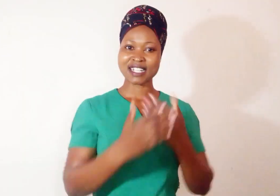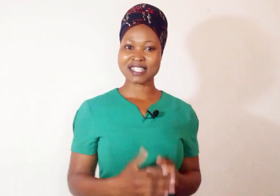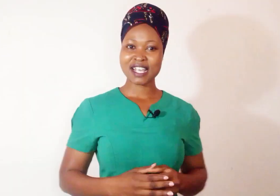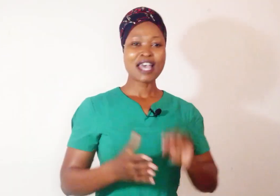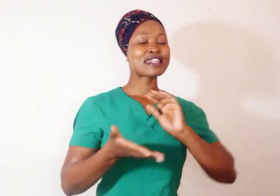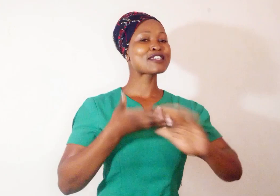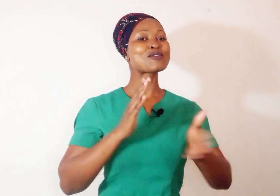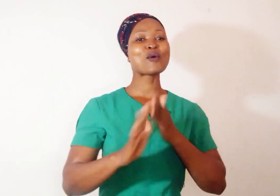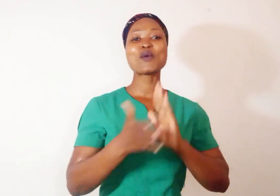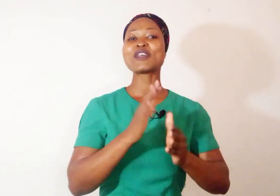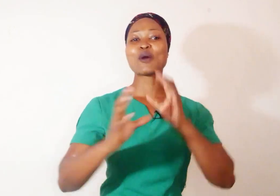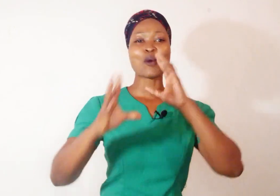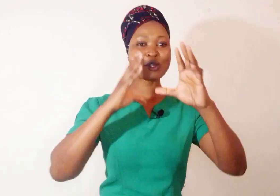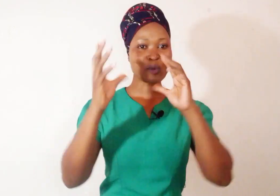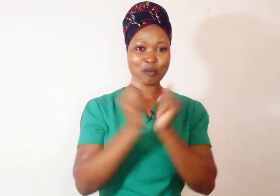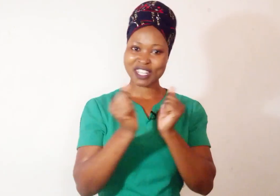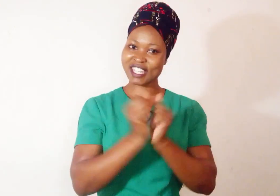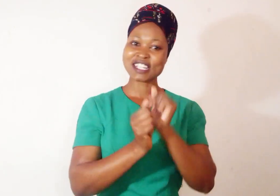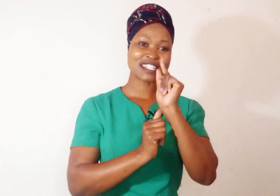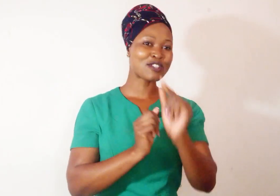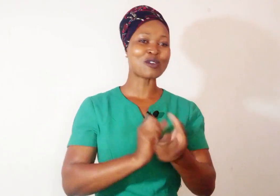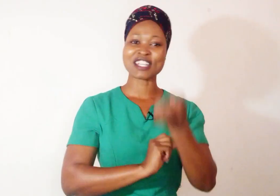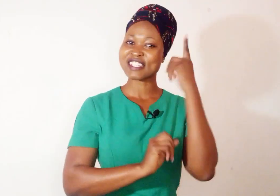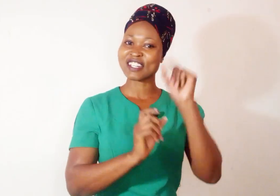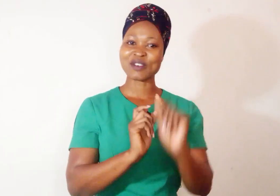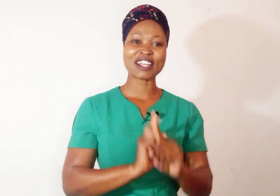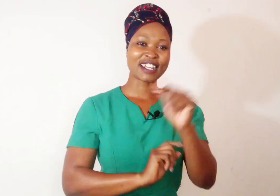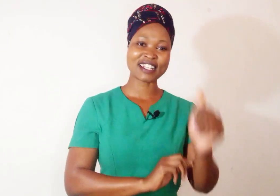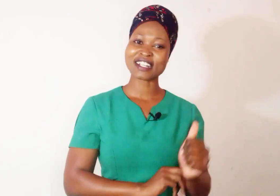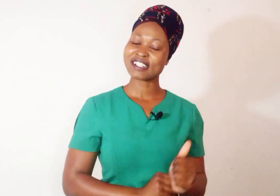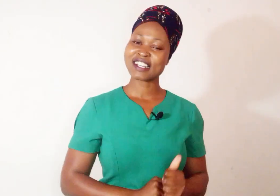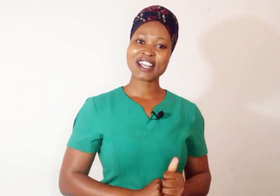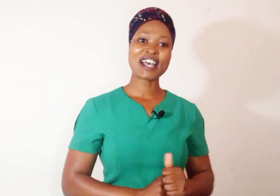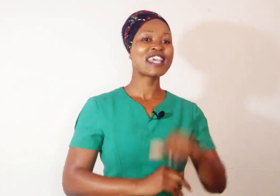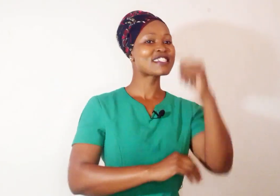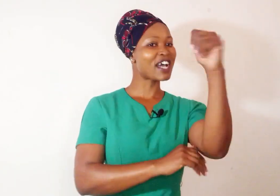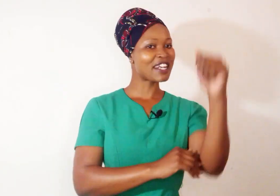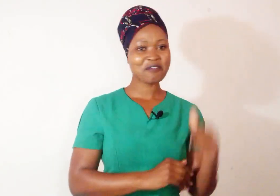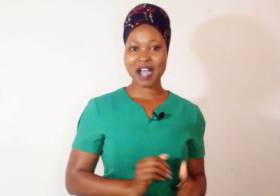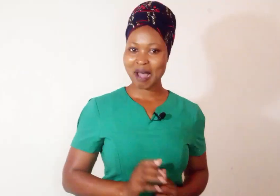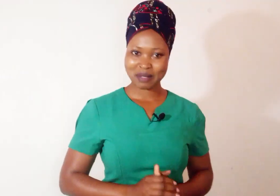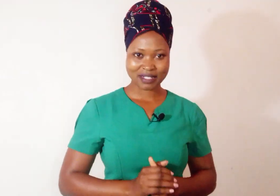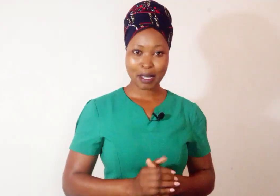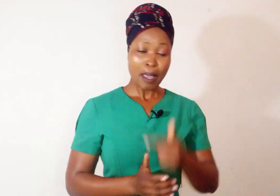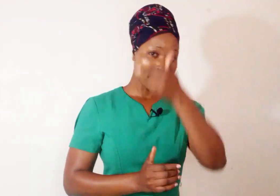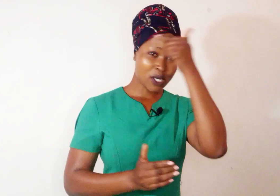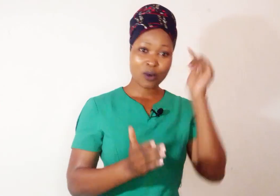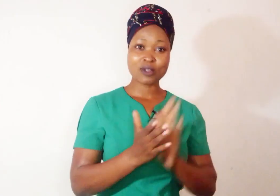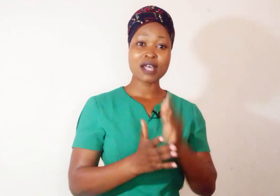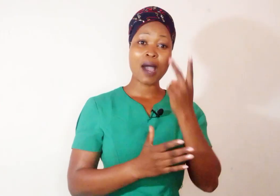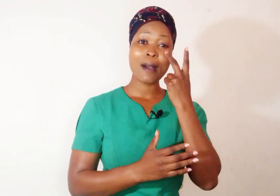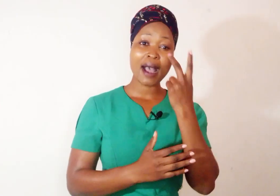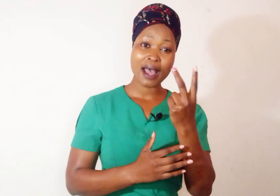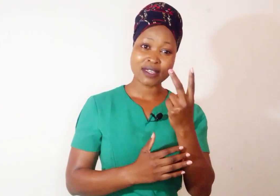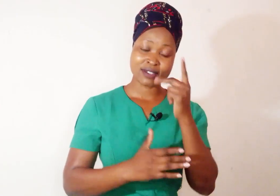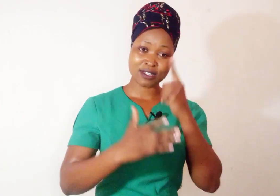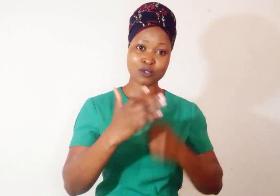darkness, there's no way you're going to communicate until you understand one another. It can never happen, because our eyes is what